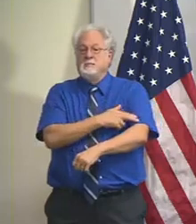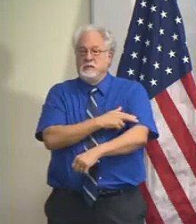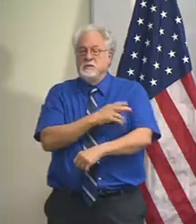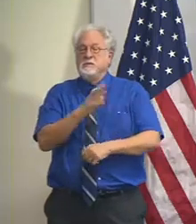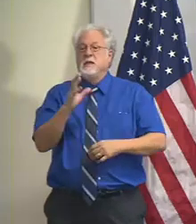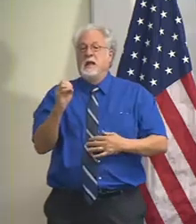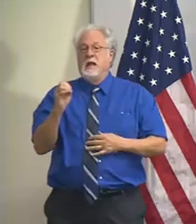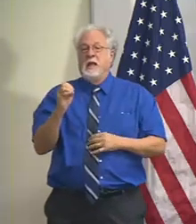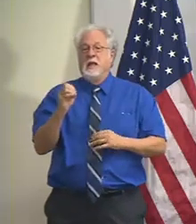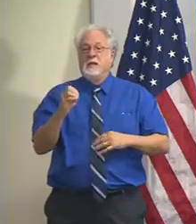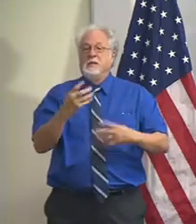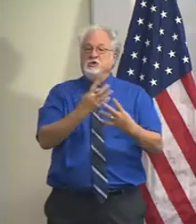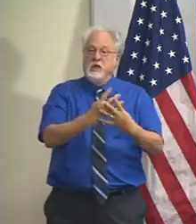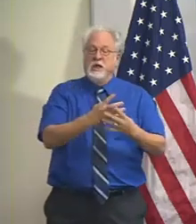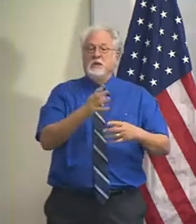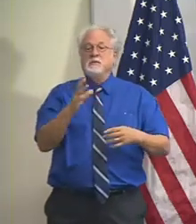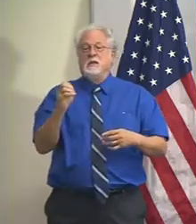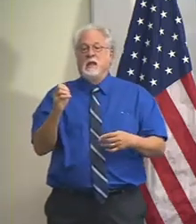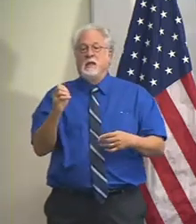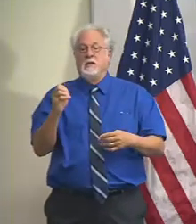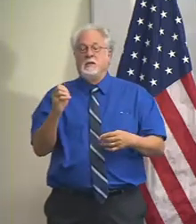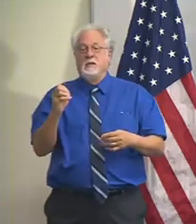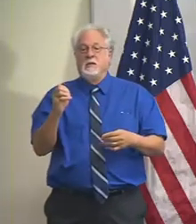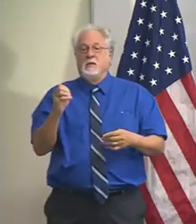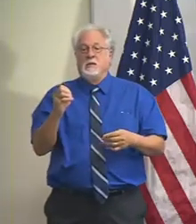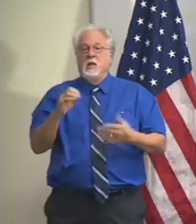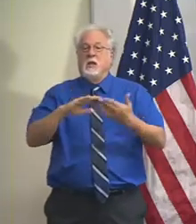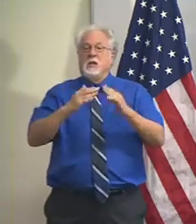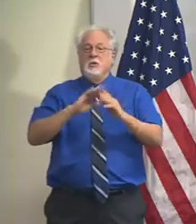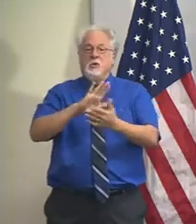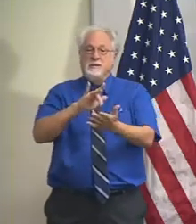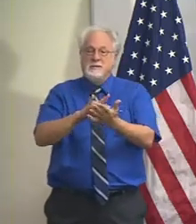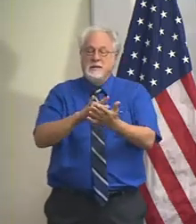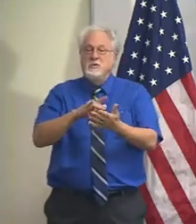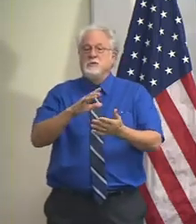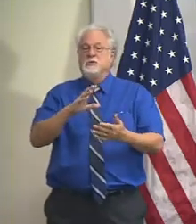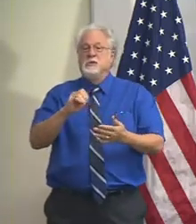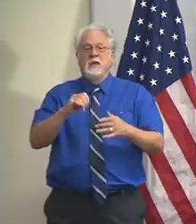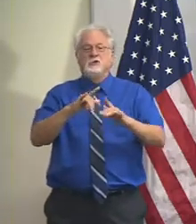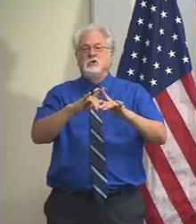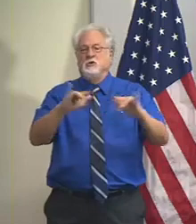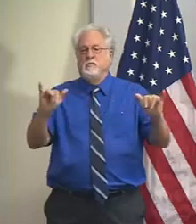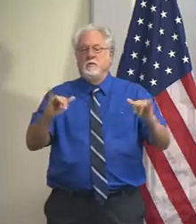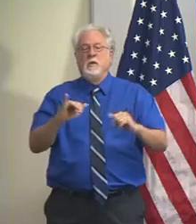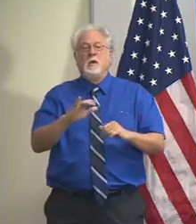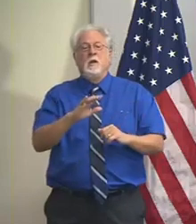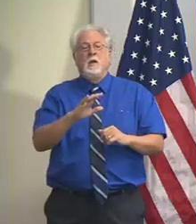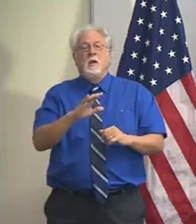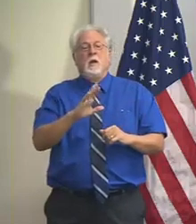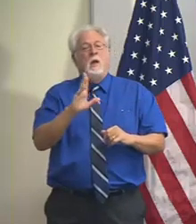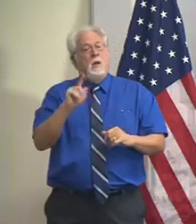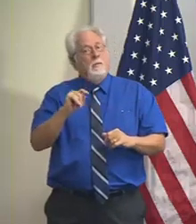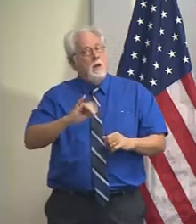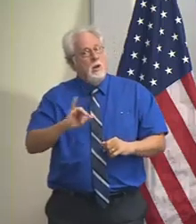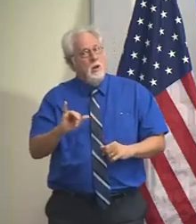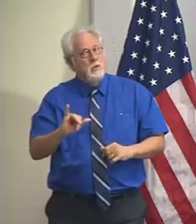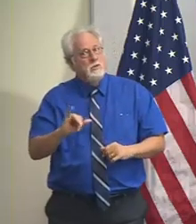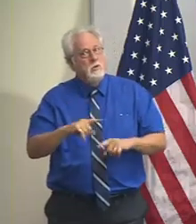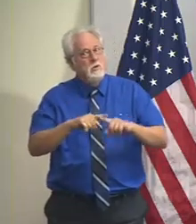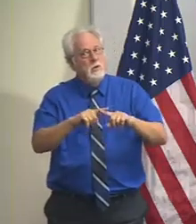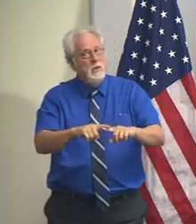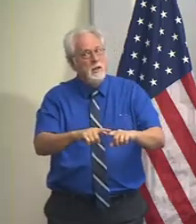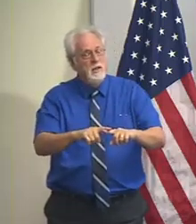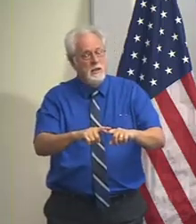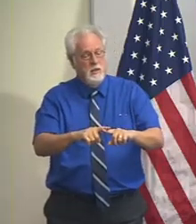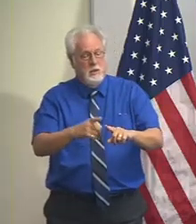hospitals and jails and community centers and so forth. But we're also relying upon